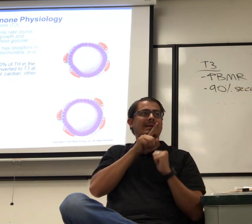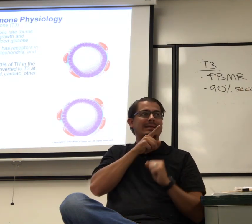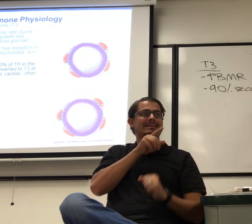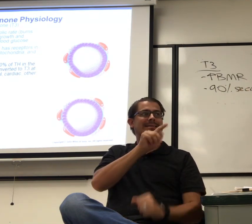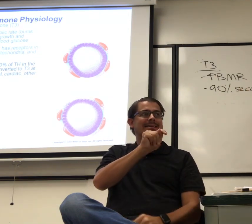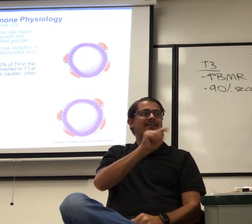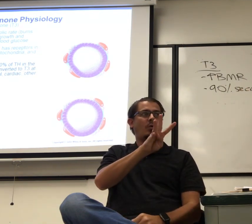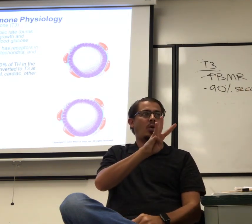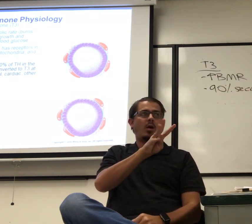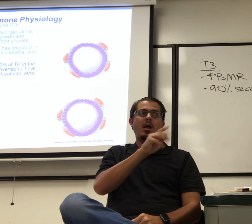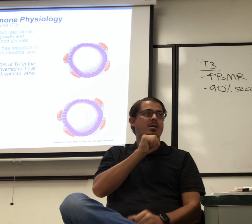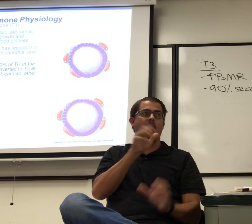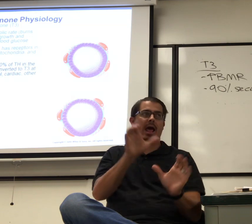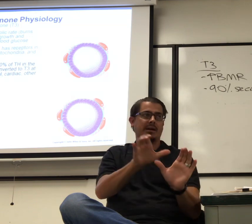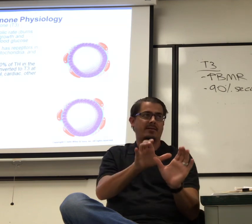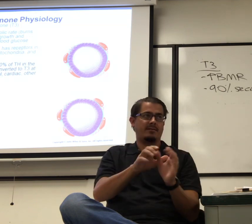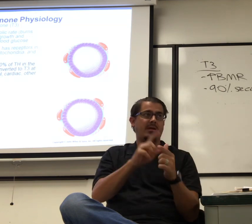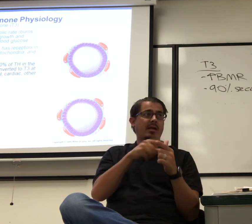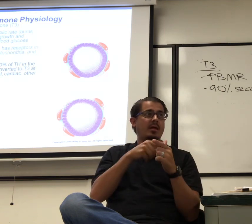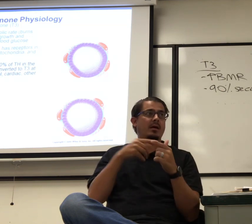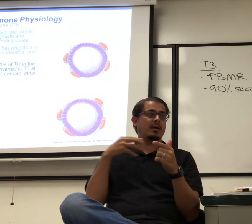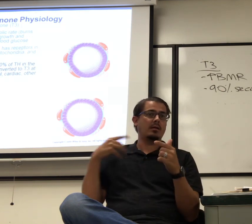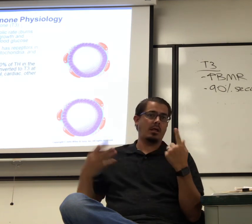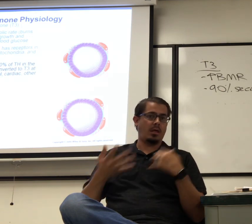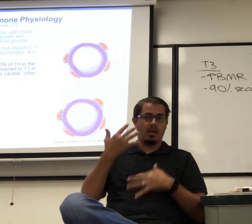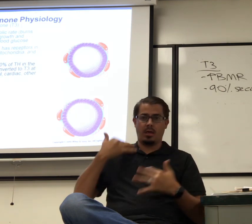90% secreted as T4.